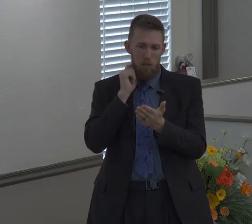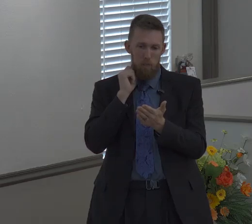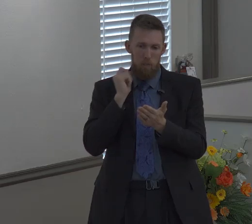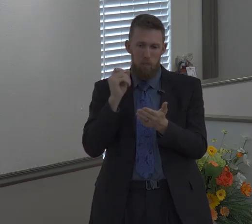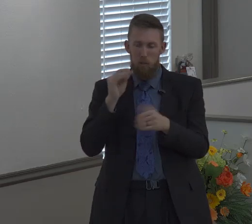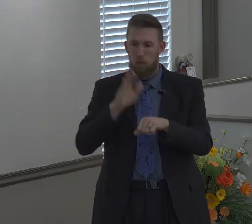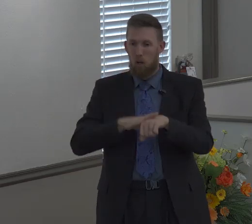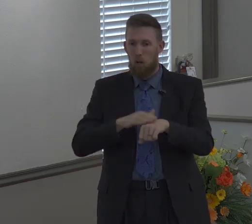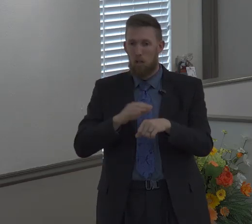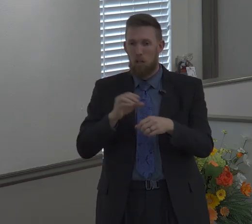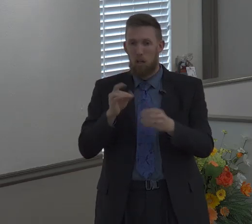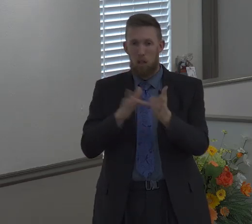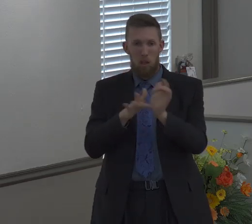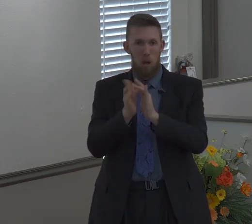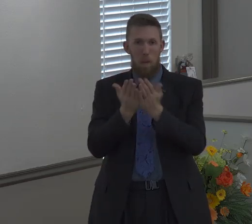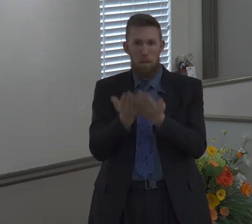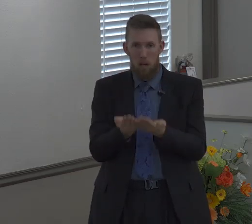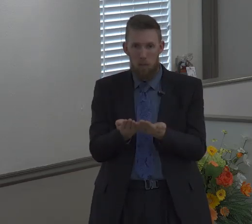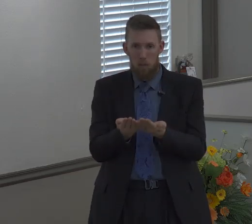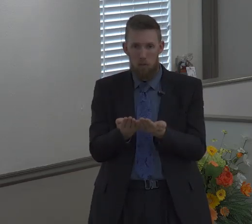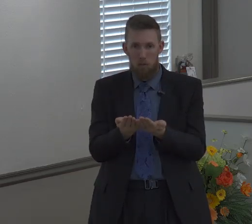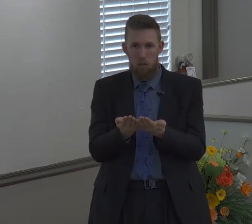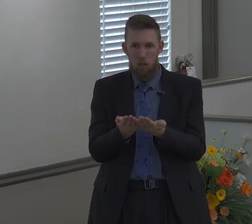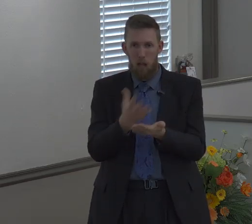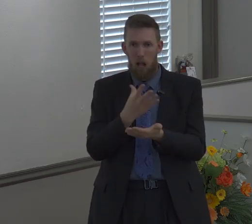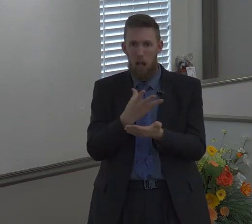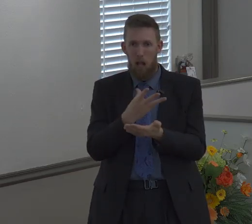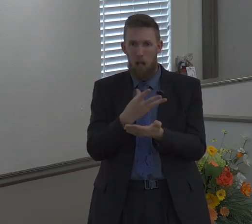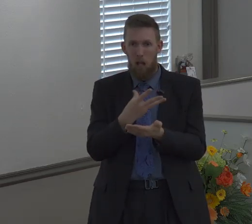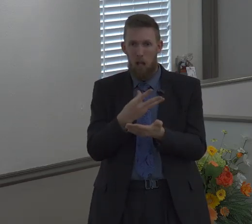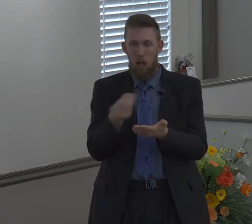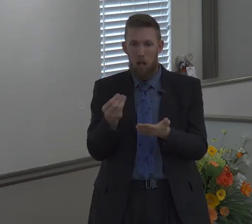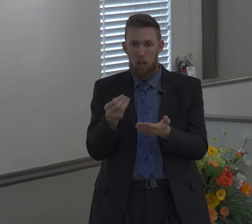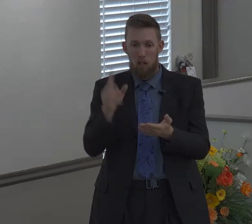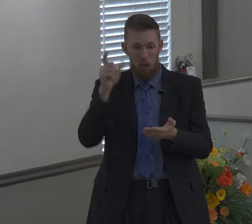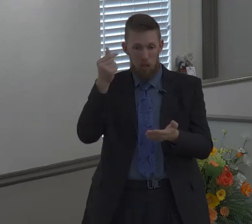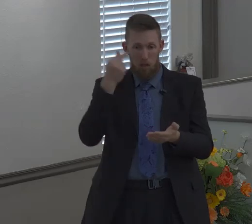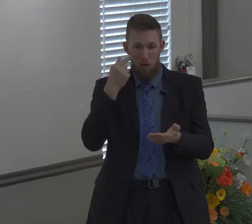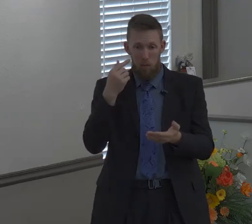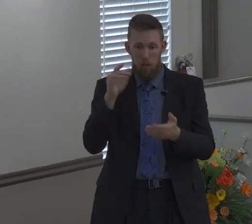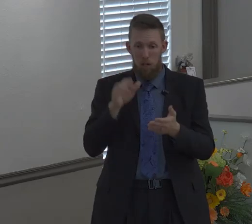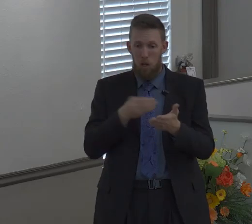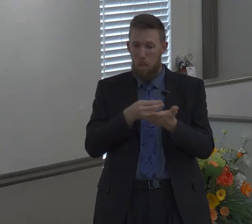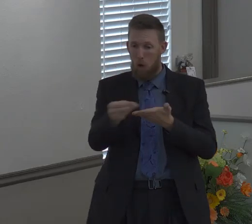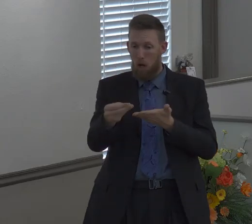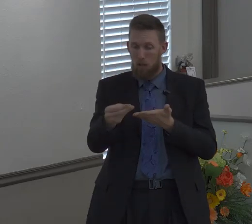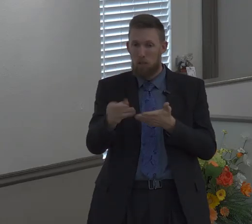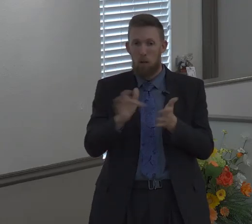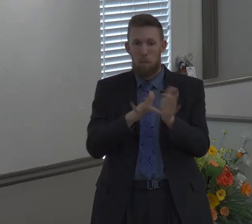spent in the 1700s to buy Bibles for all the schools in this newfound nation.